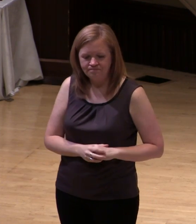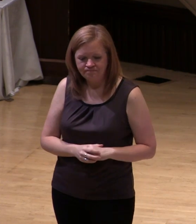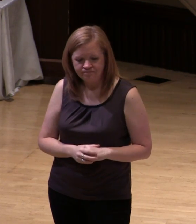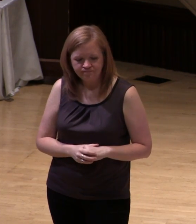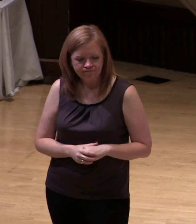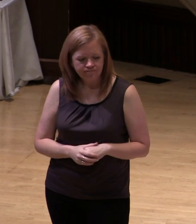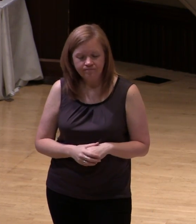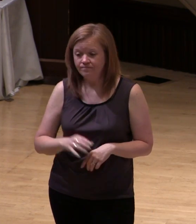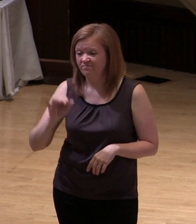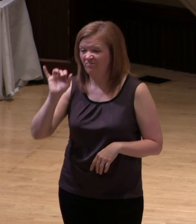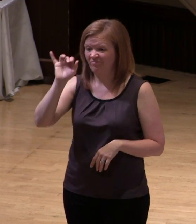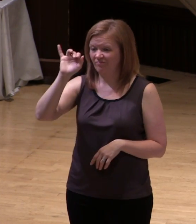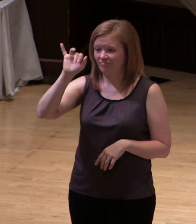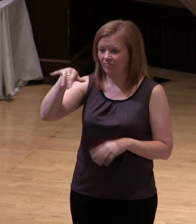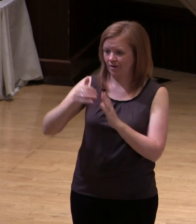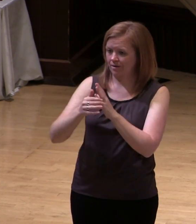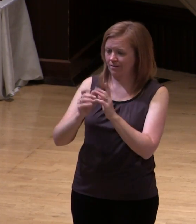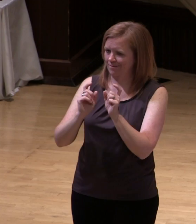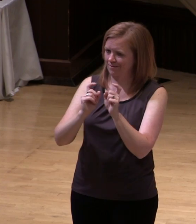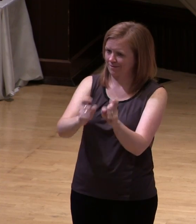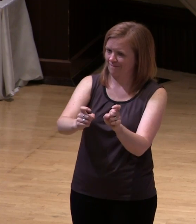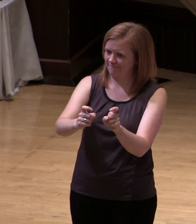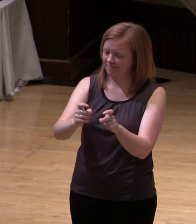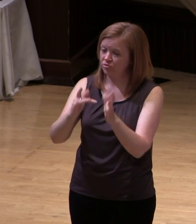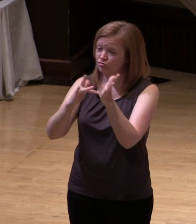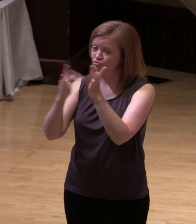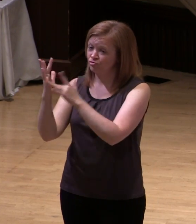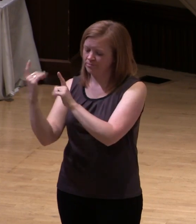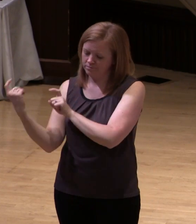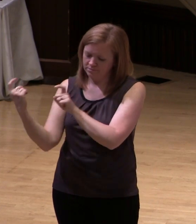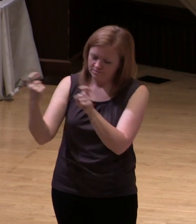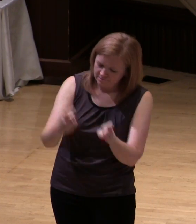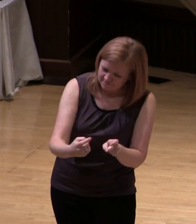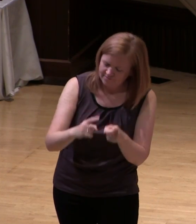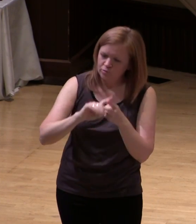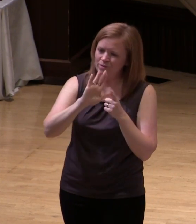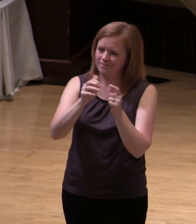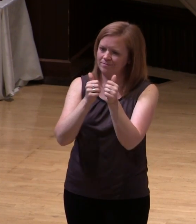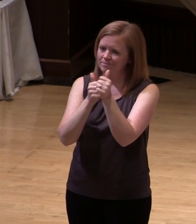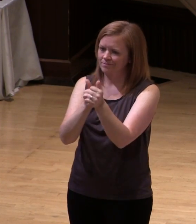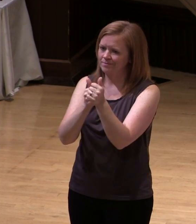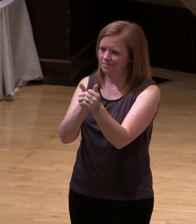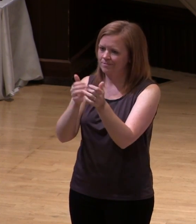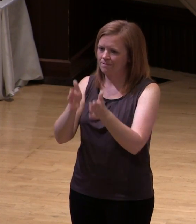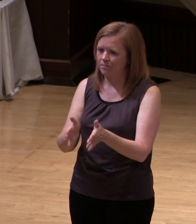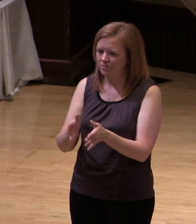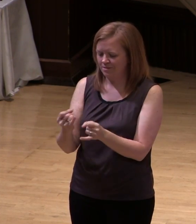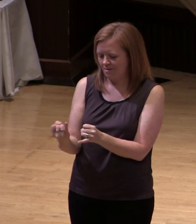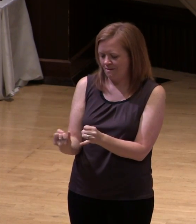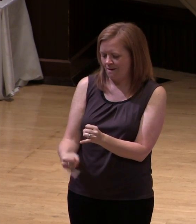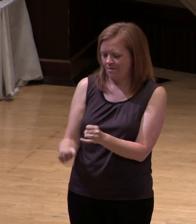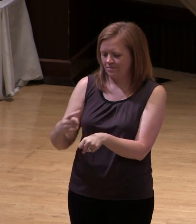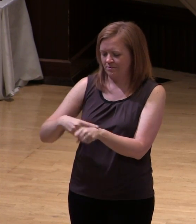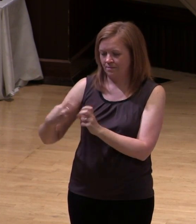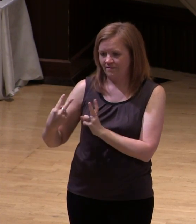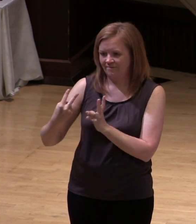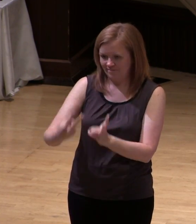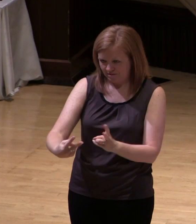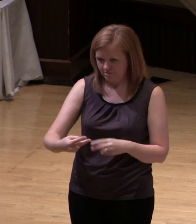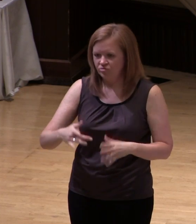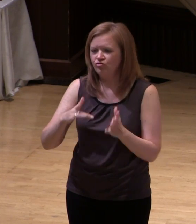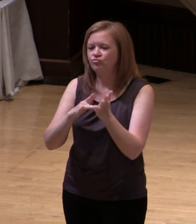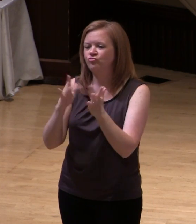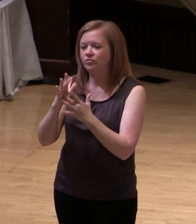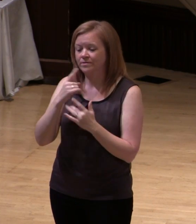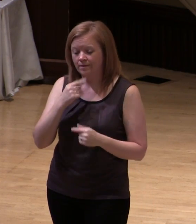This is the gift that Jesus gives his disciples in his last visit with them. He says, I am going to